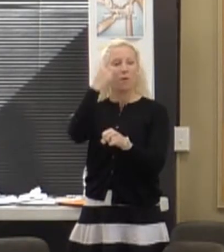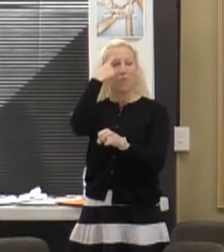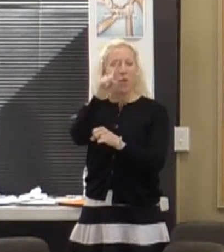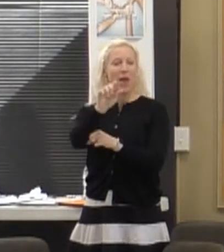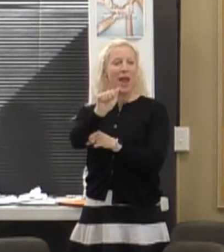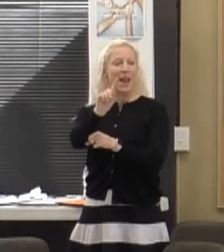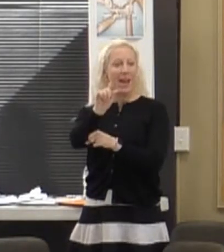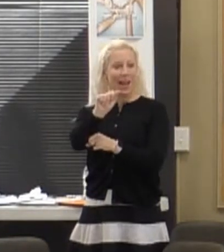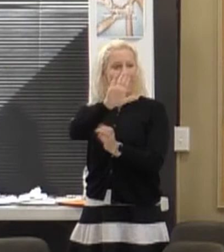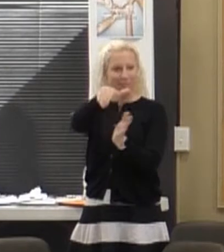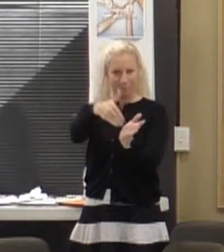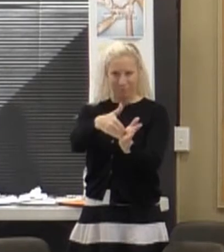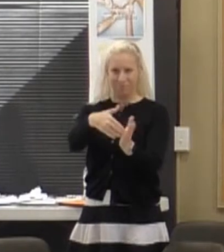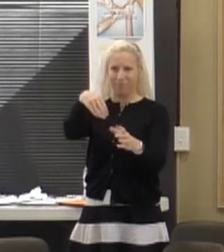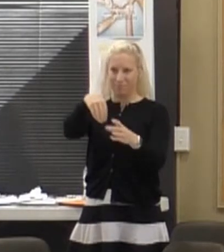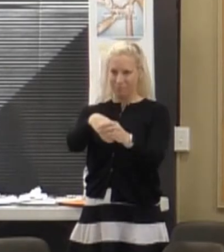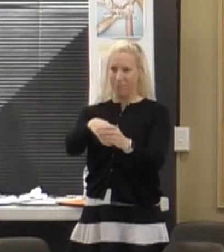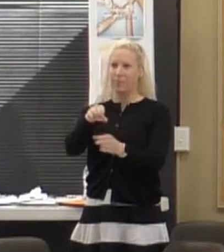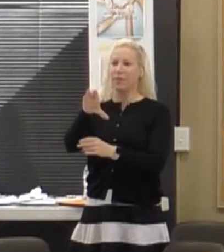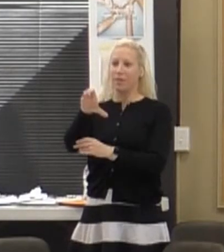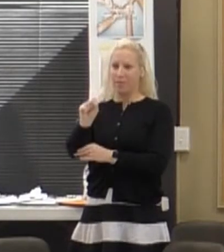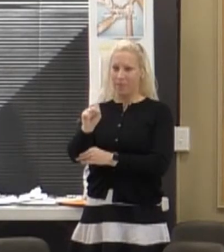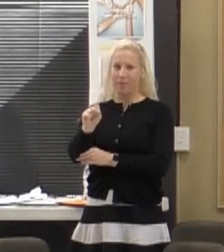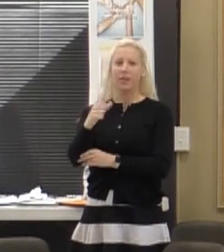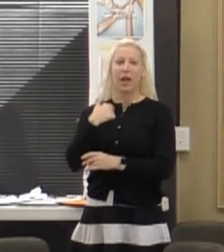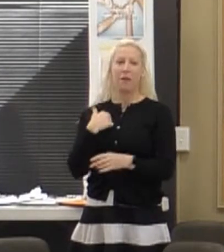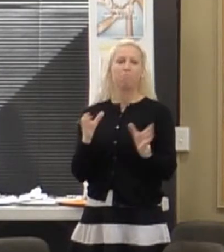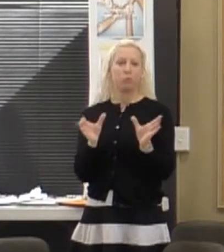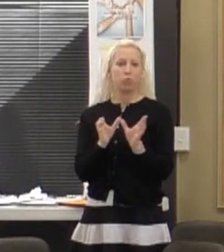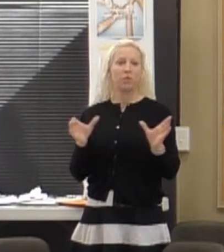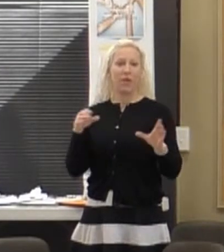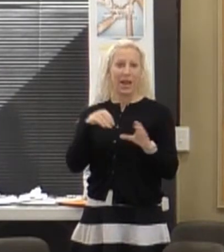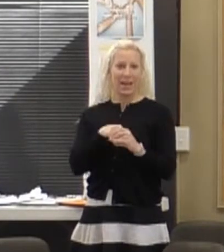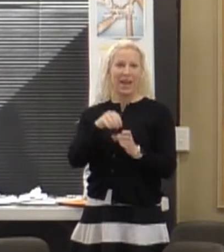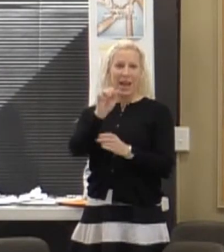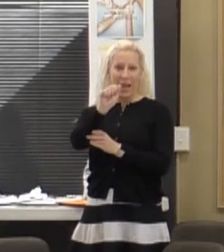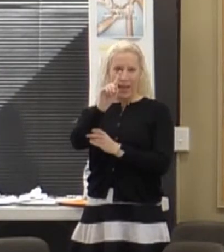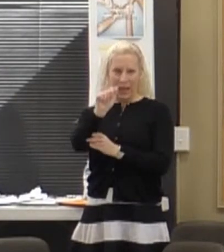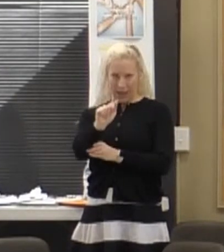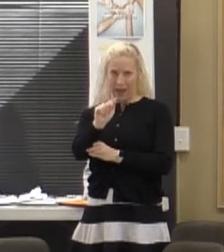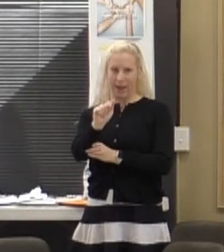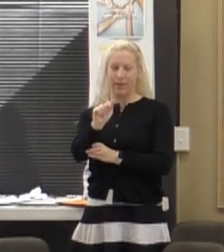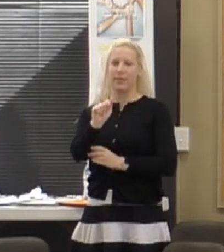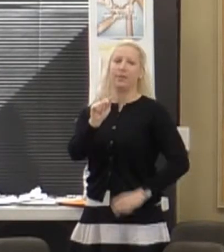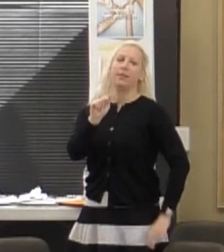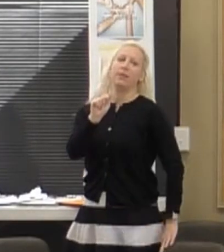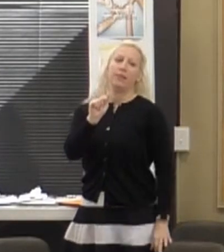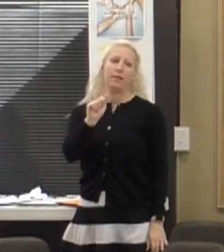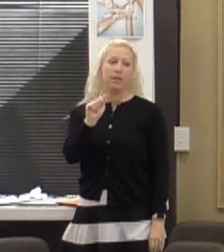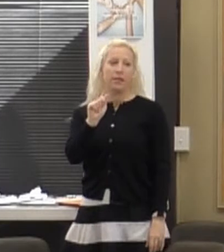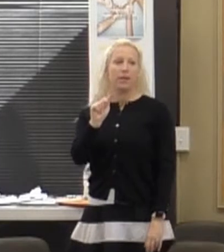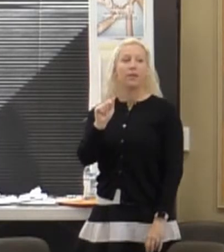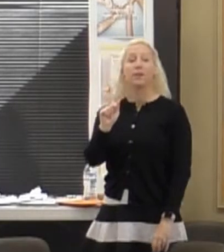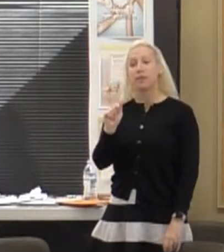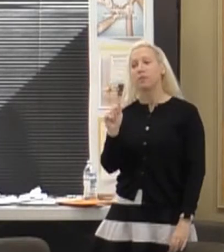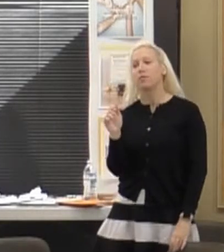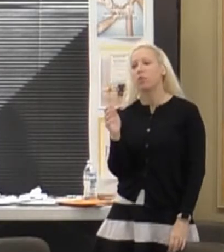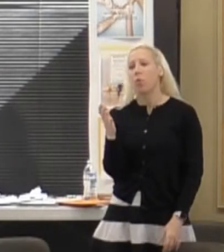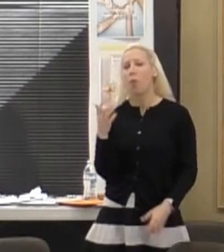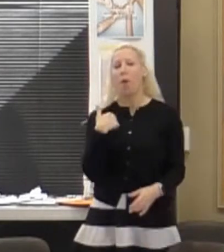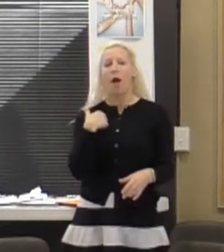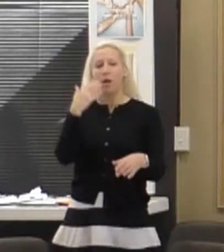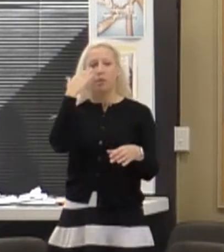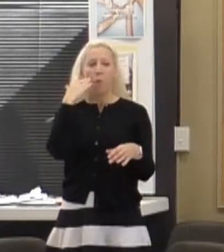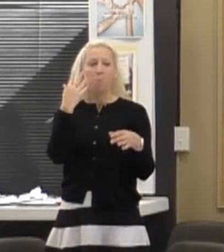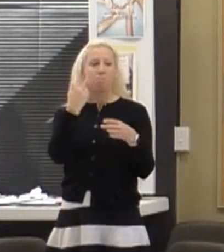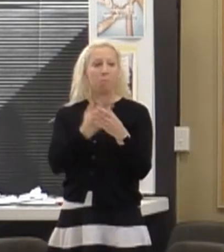Prior to that, I worked for the ADA Center in Colorado Springs. I am certified regarding the Americans with